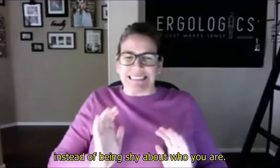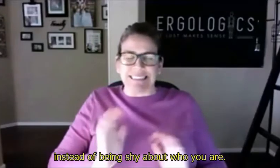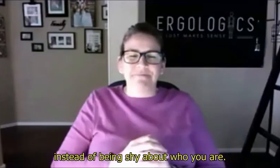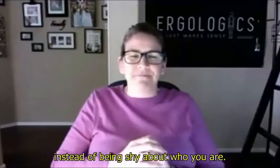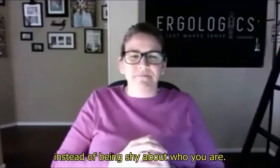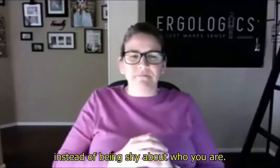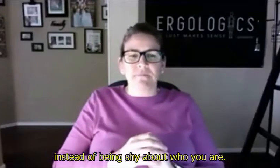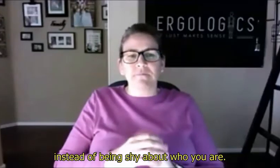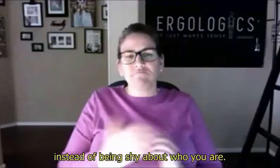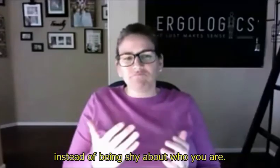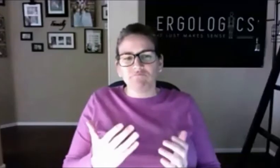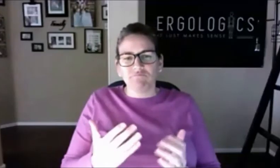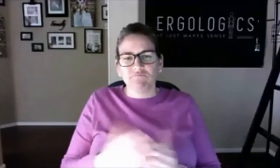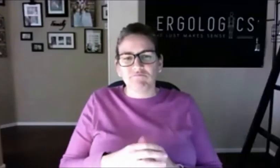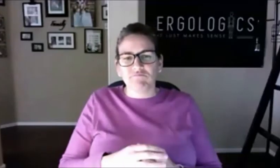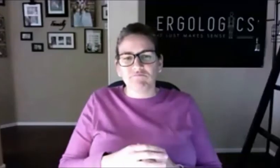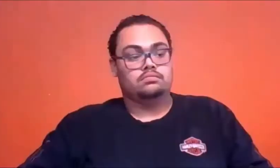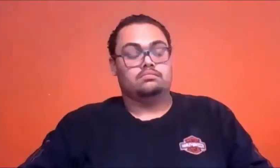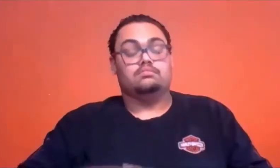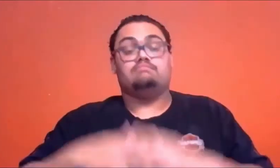shy about who you are.